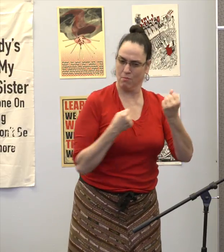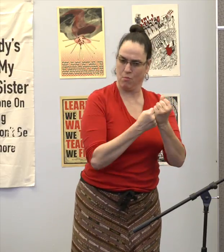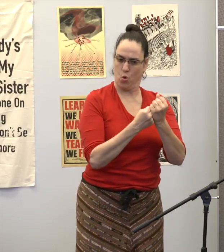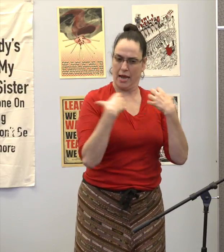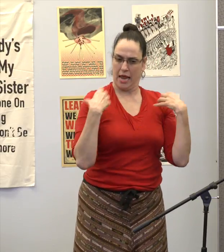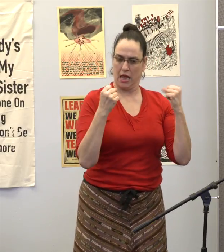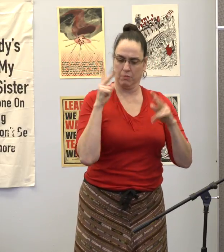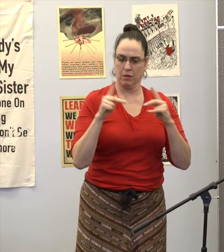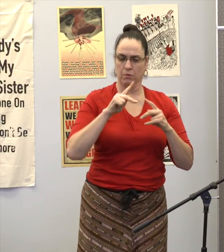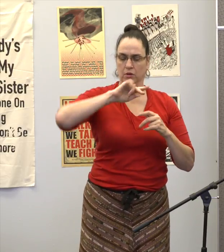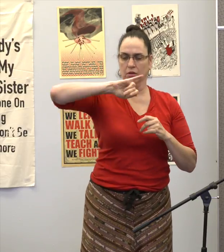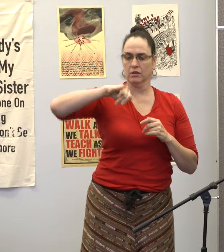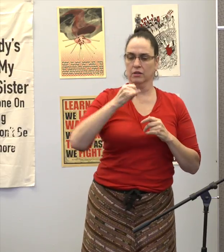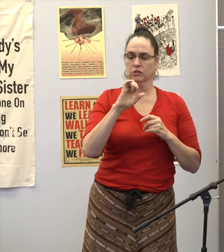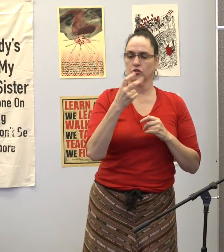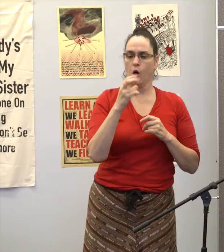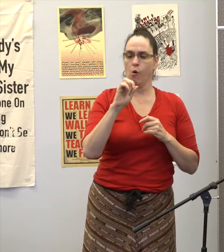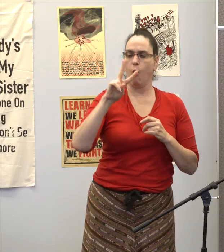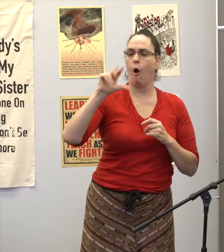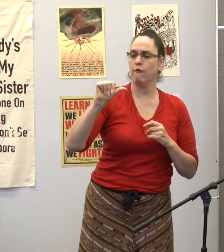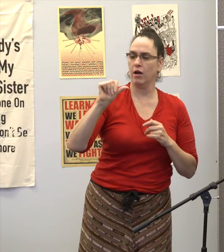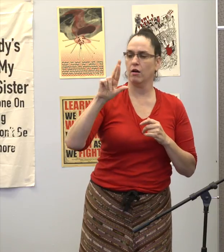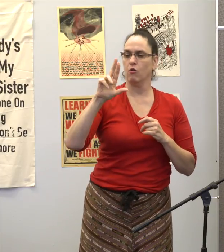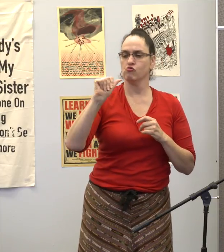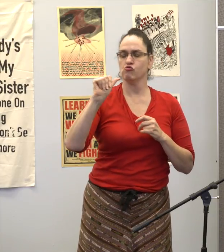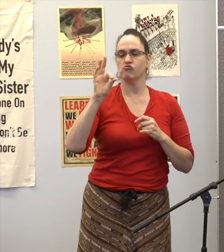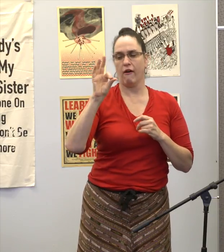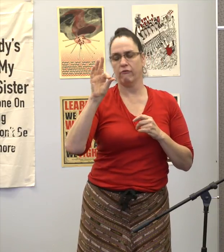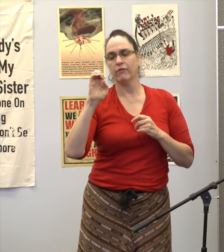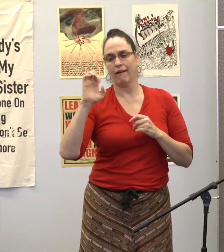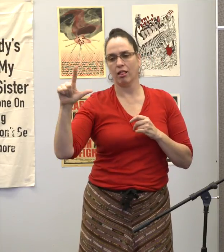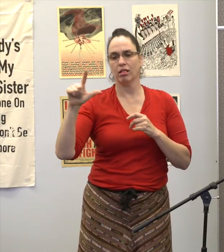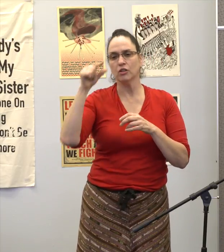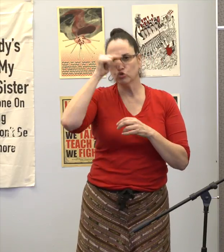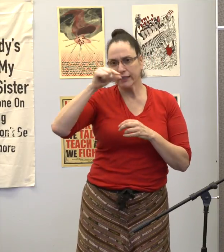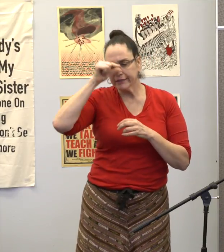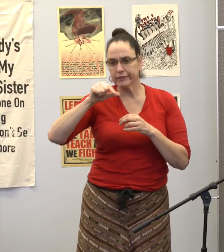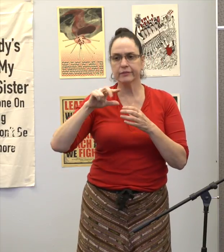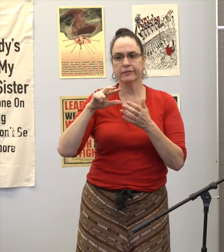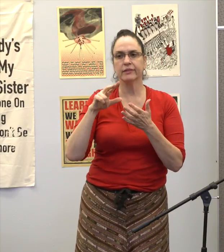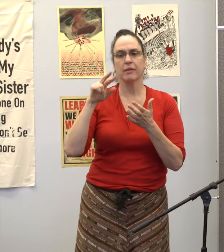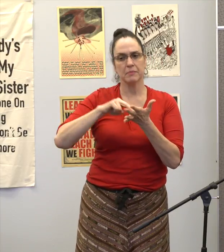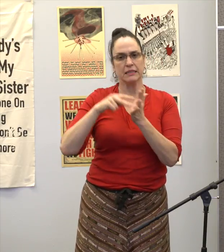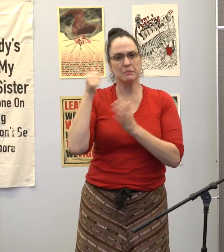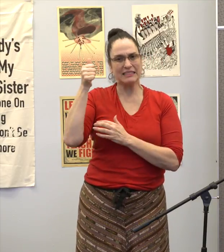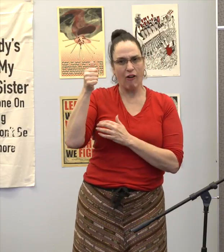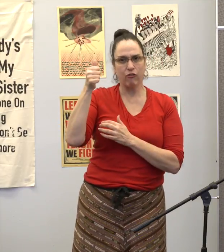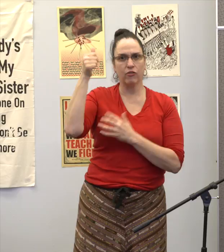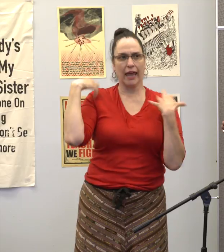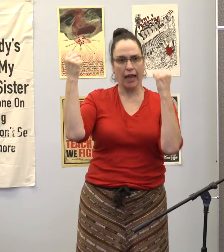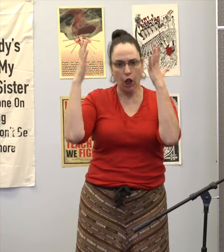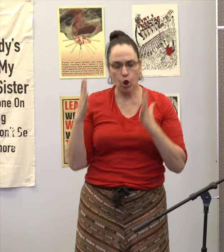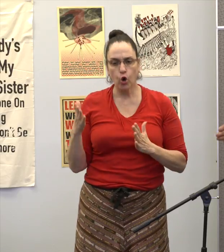Jehovah Rapha, Yahweh in Greek, Rapha. Jehovah Rapha. God is a healer. God